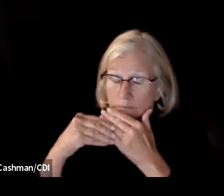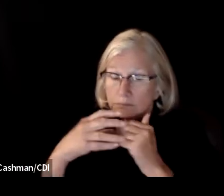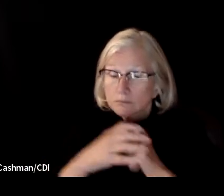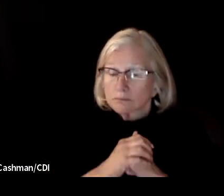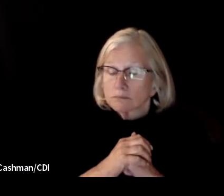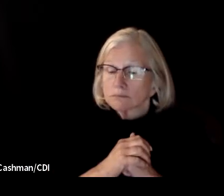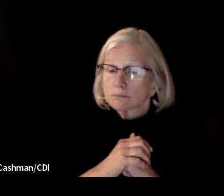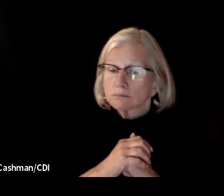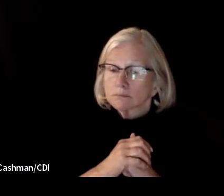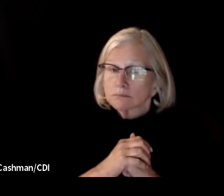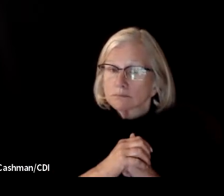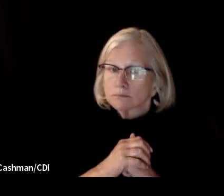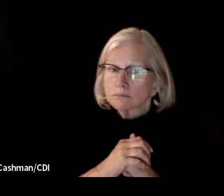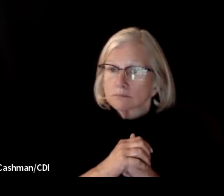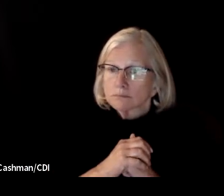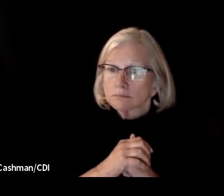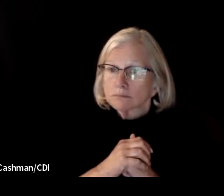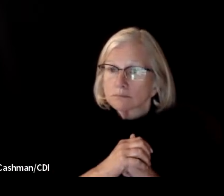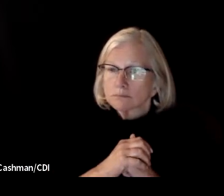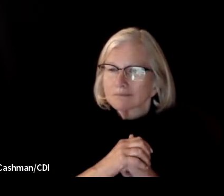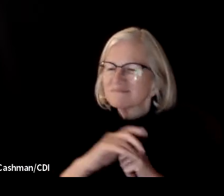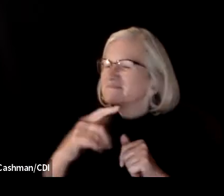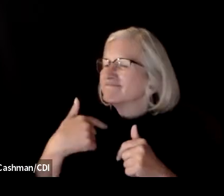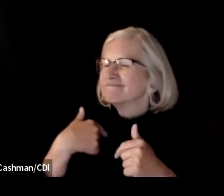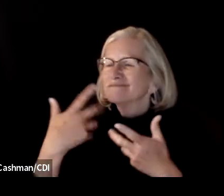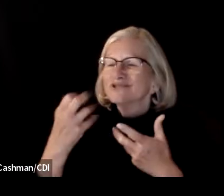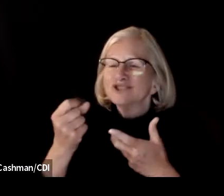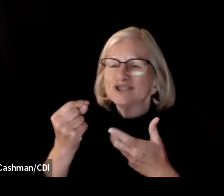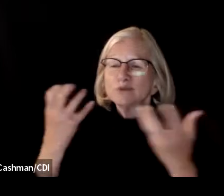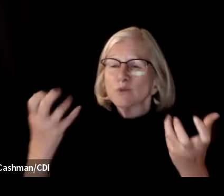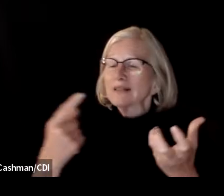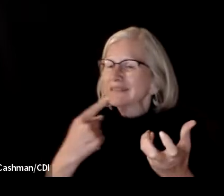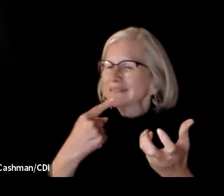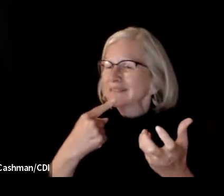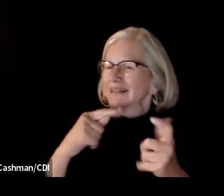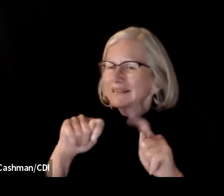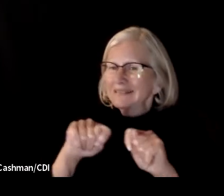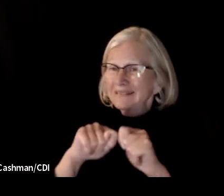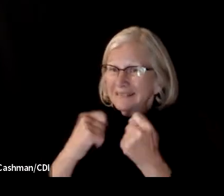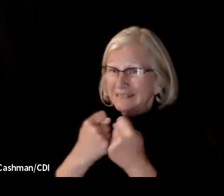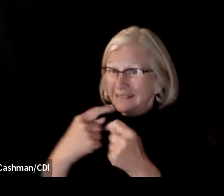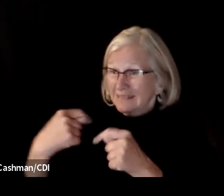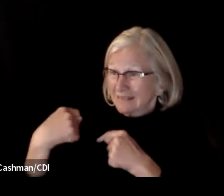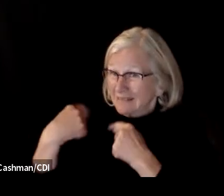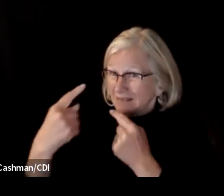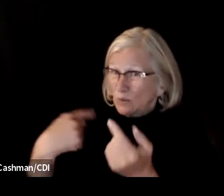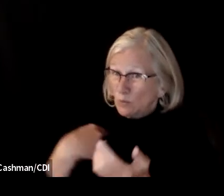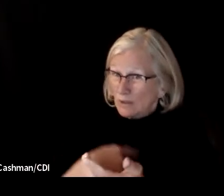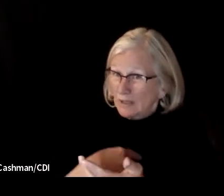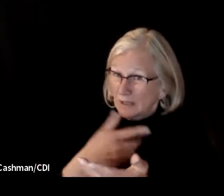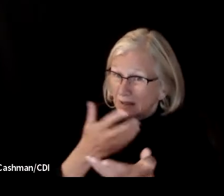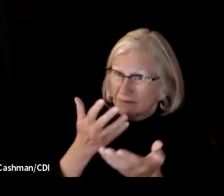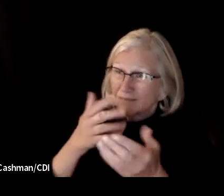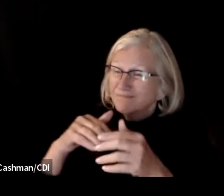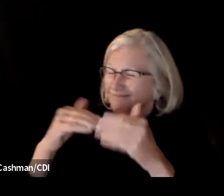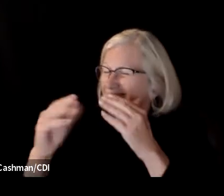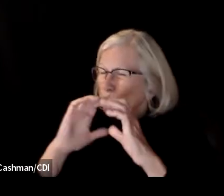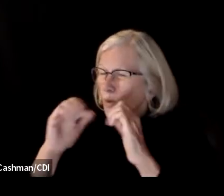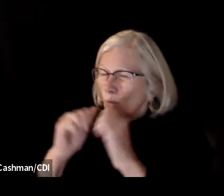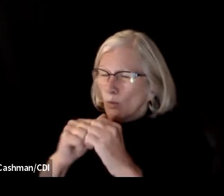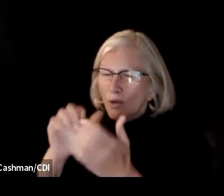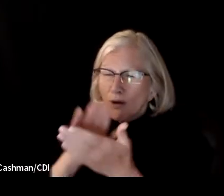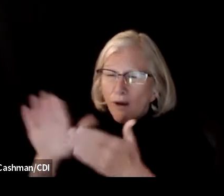Well, I would just say that, we have a team that has been working with our higher ed partners. And so they